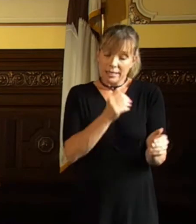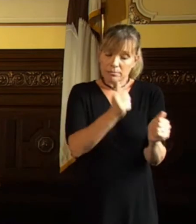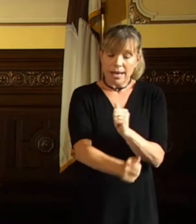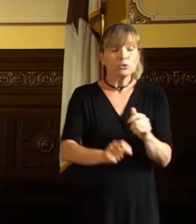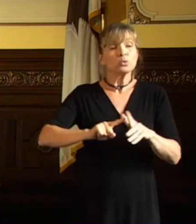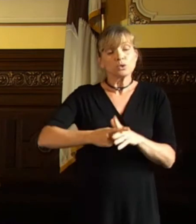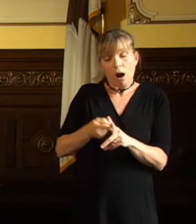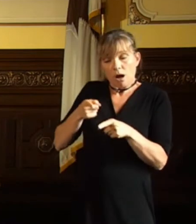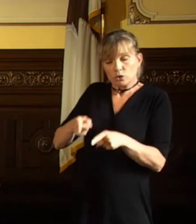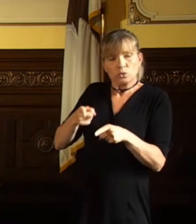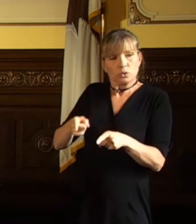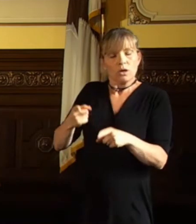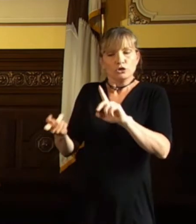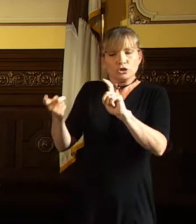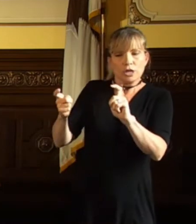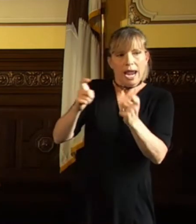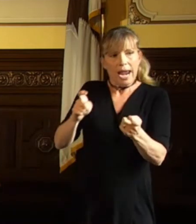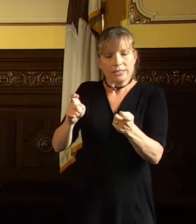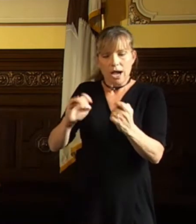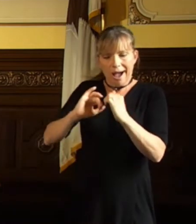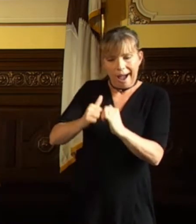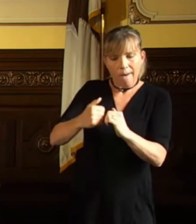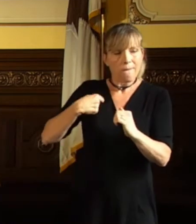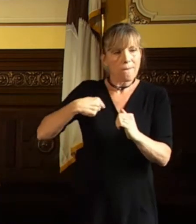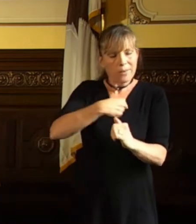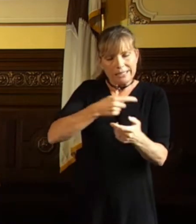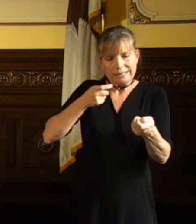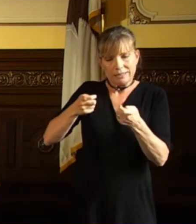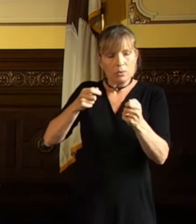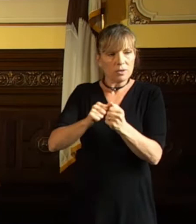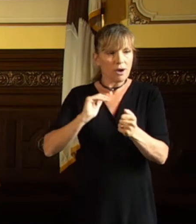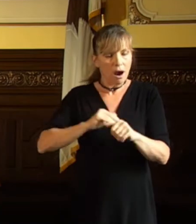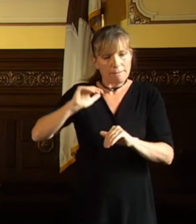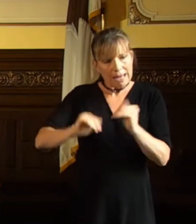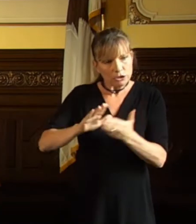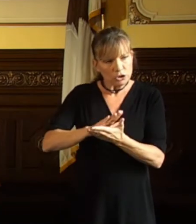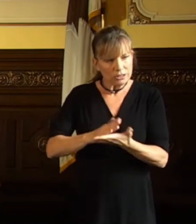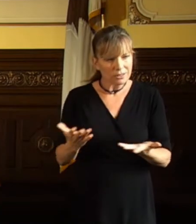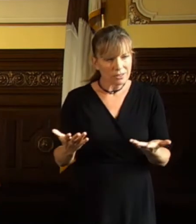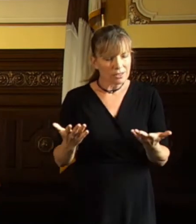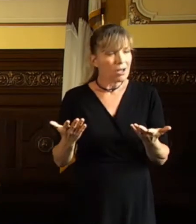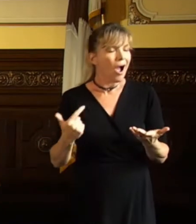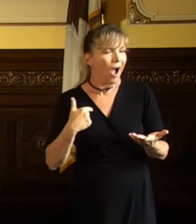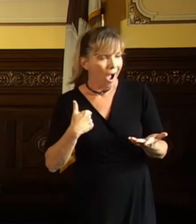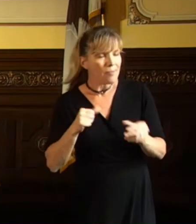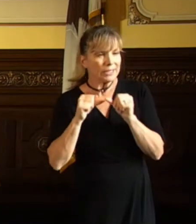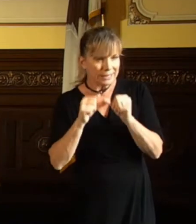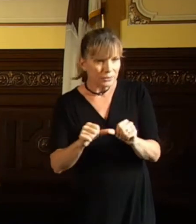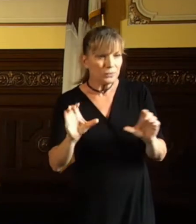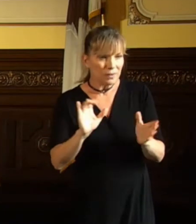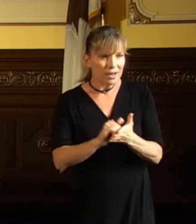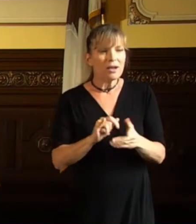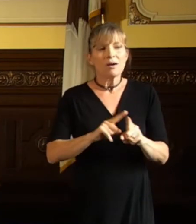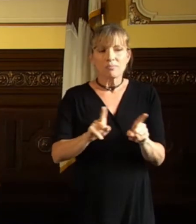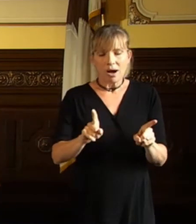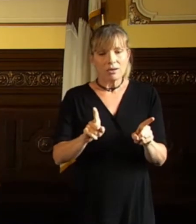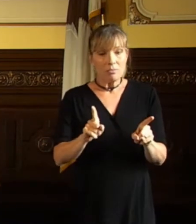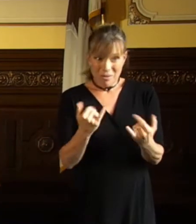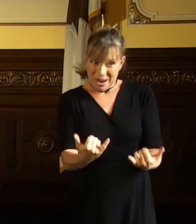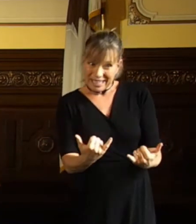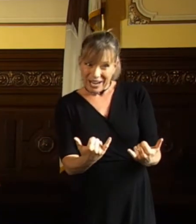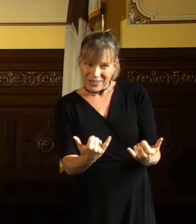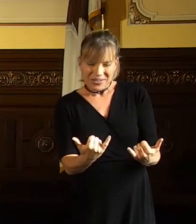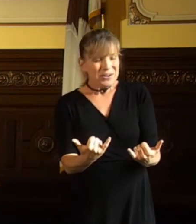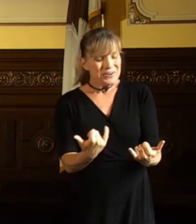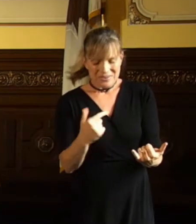to start to, make changes in the way we deal with our balance sheet. So I'm going to continue to do that, but right